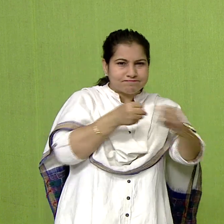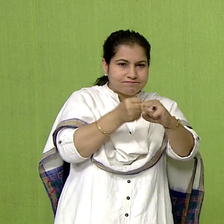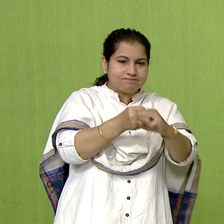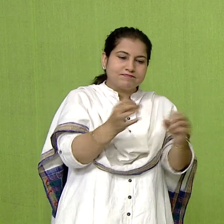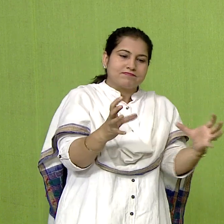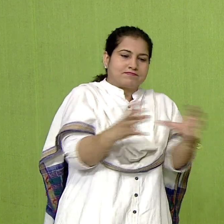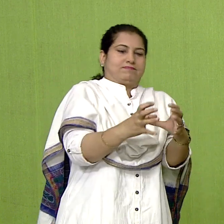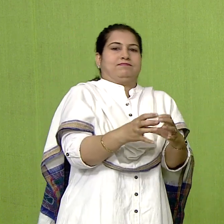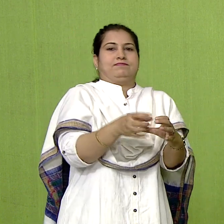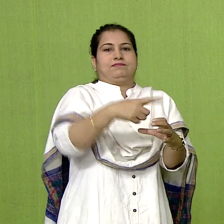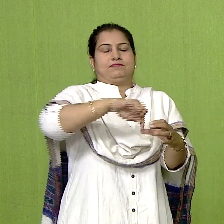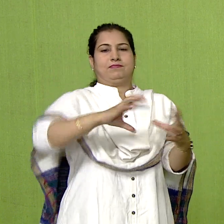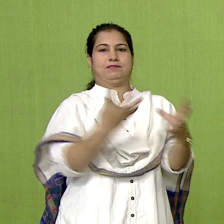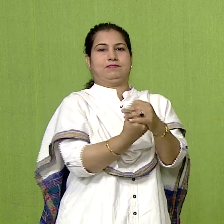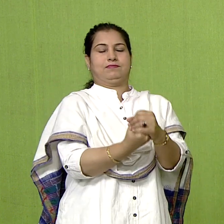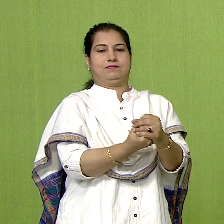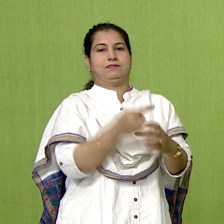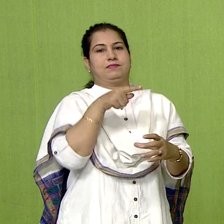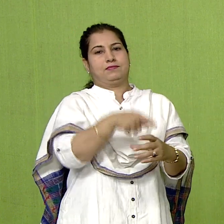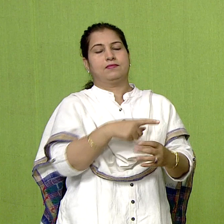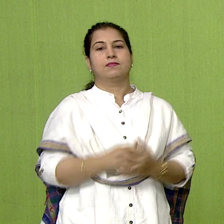and this brought them closer to each other.